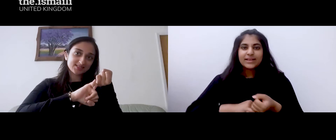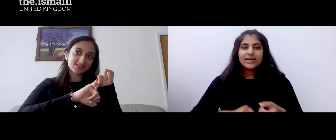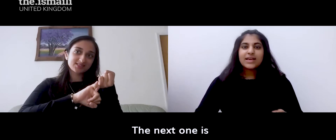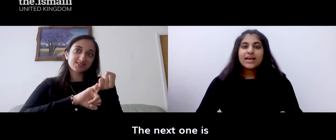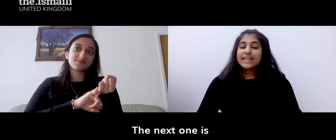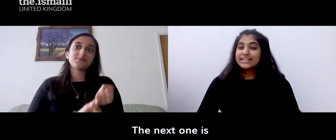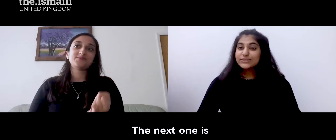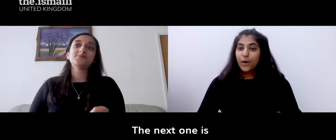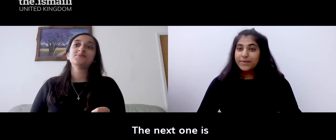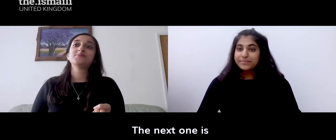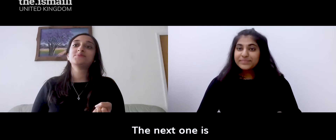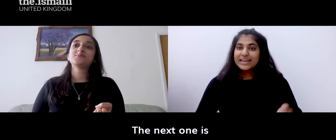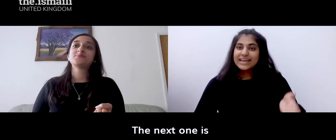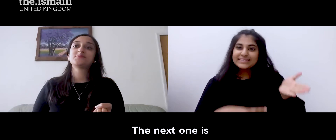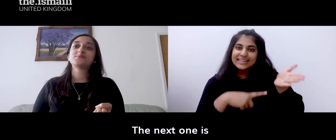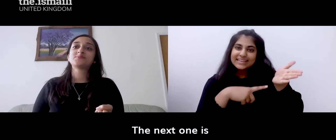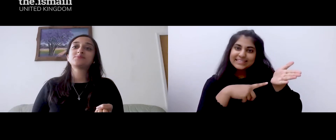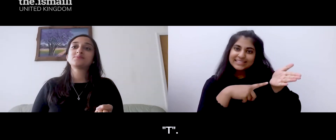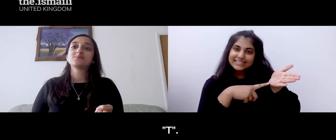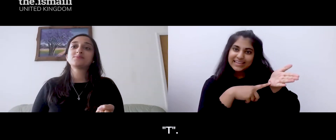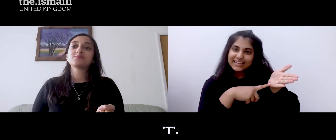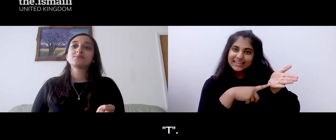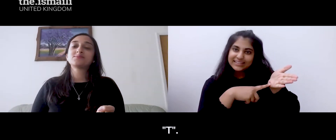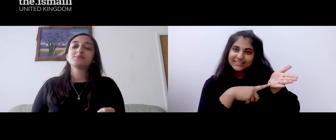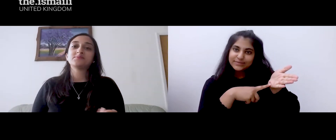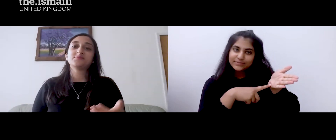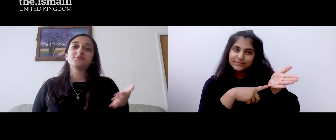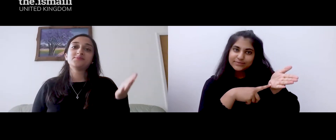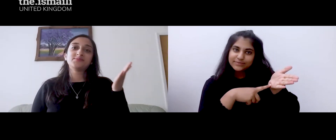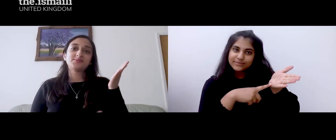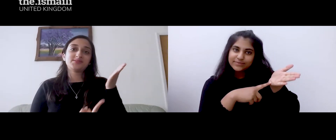S. Next one is T.